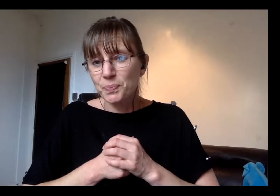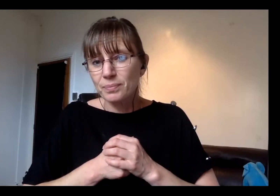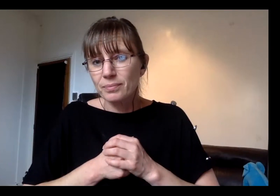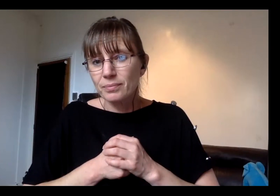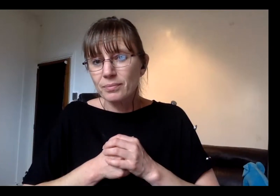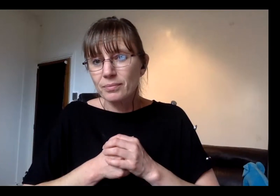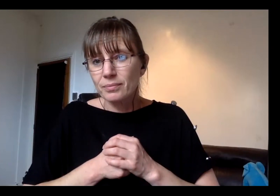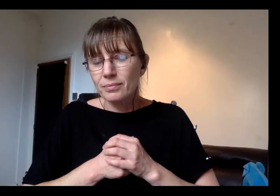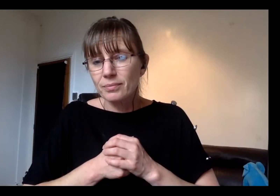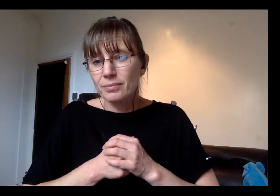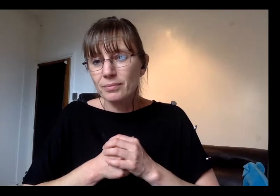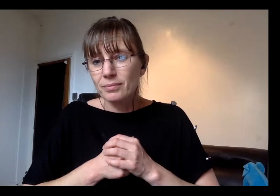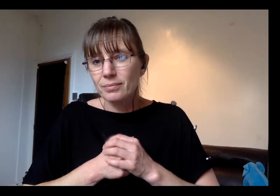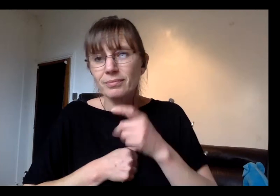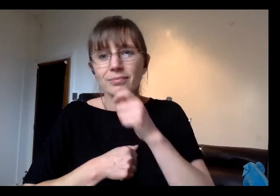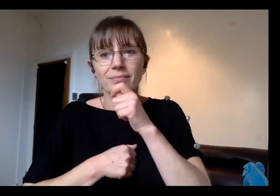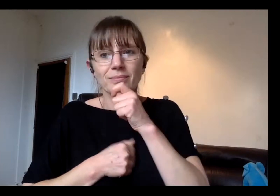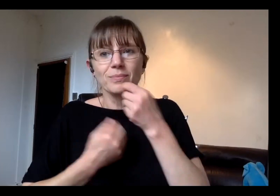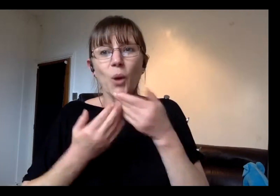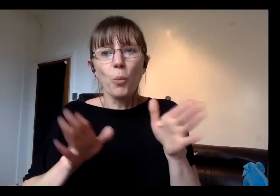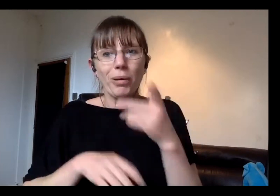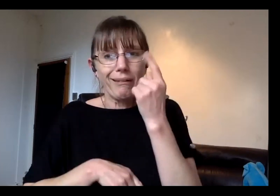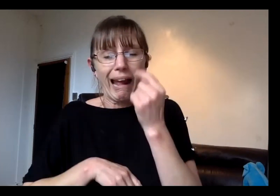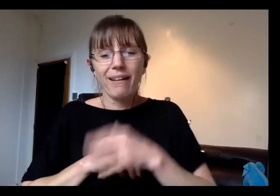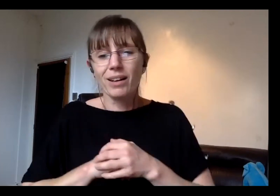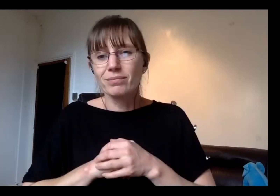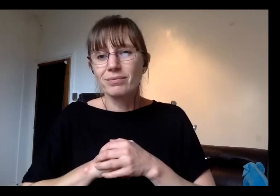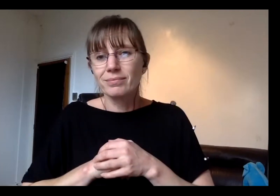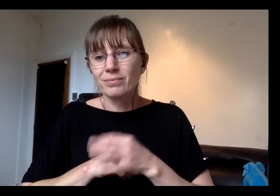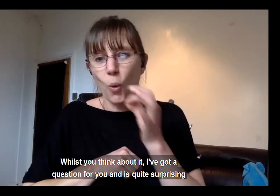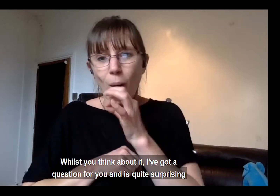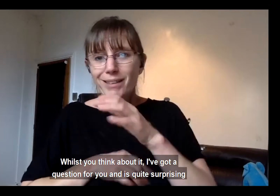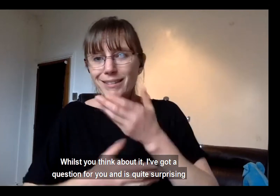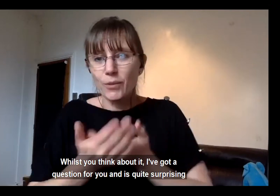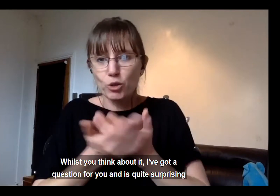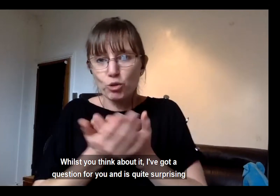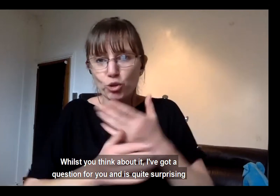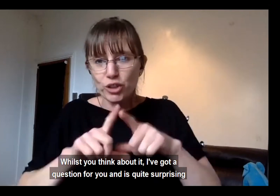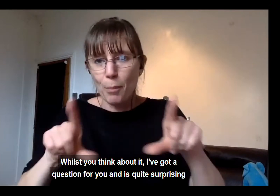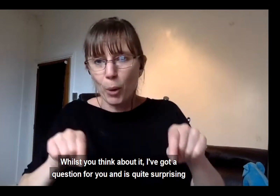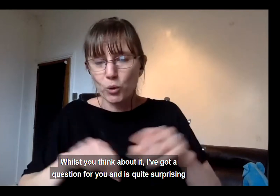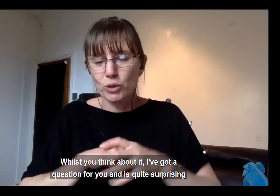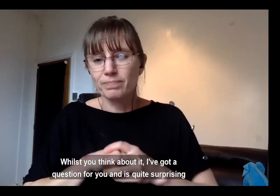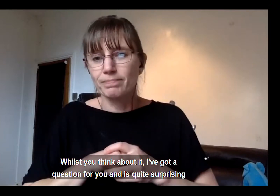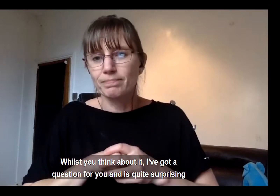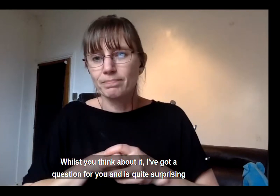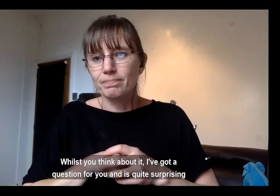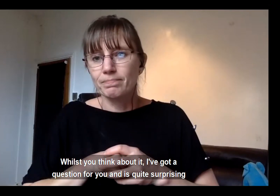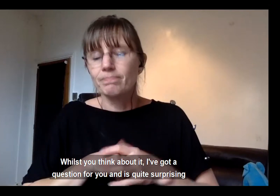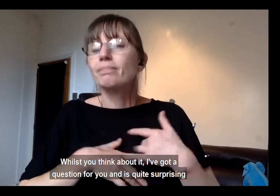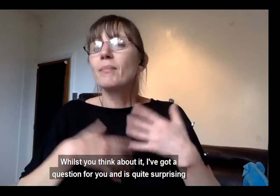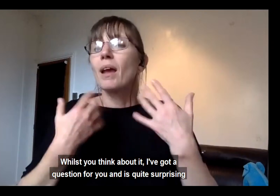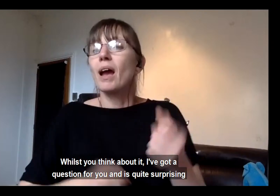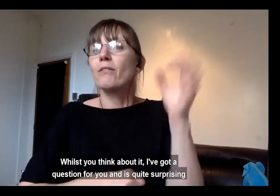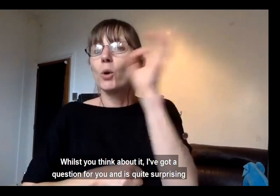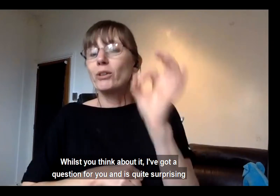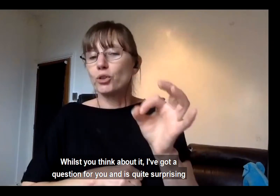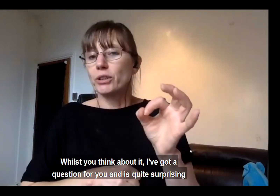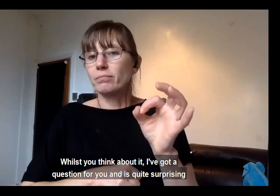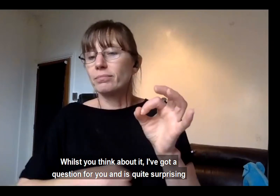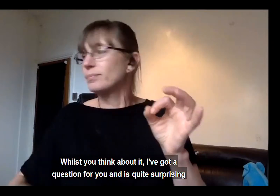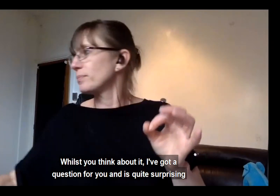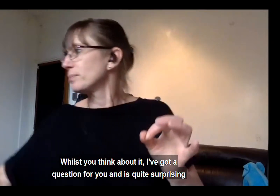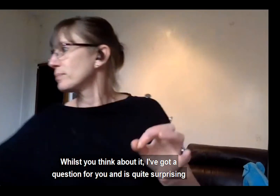You can unmute yourselves or ask in the chat box. Whilst you think about it, I've got a question for you, and it